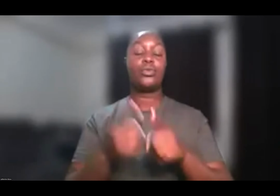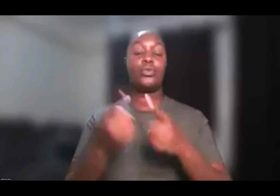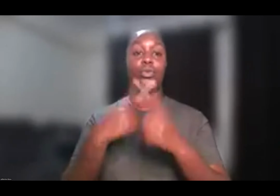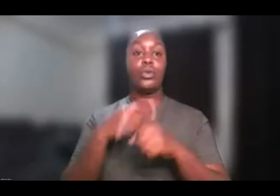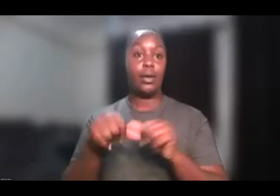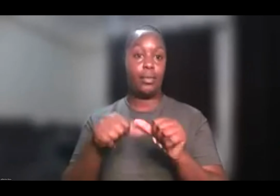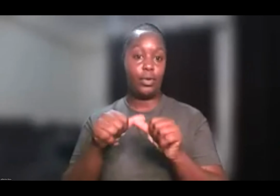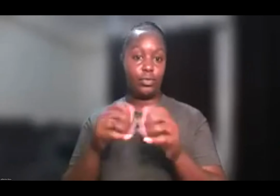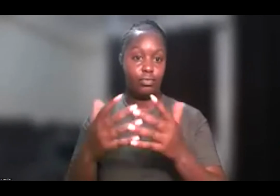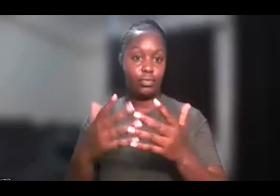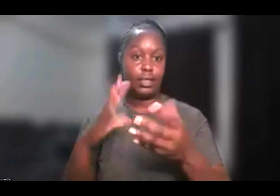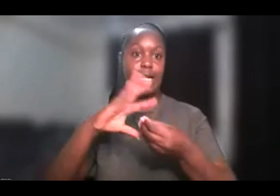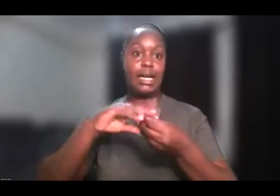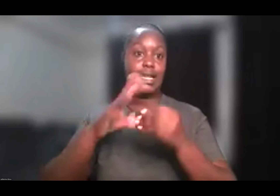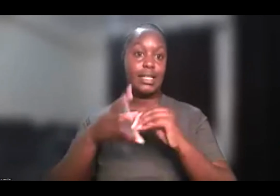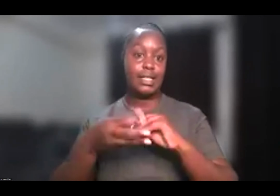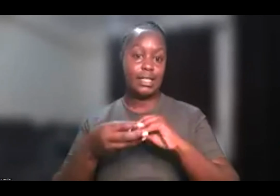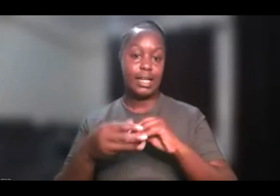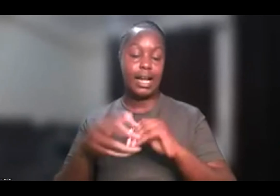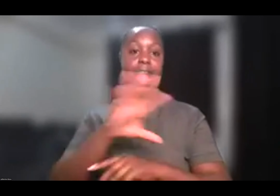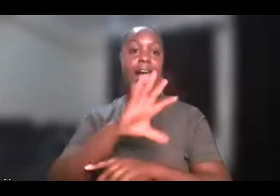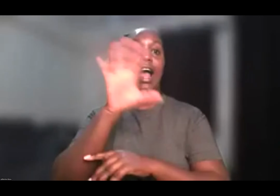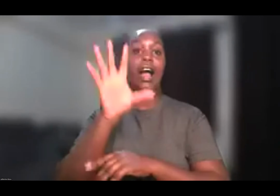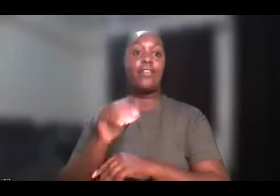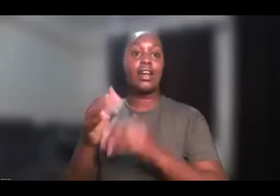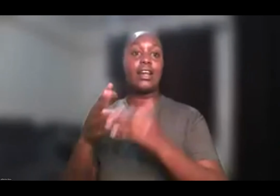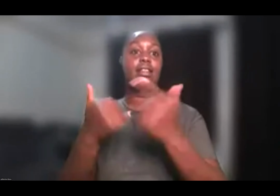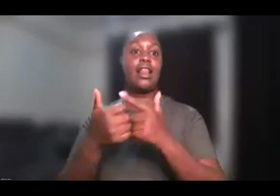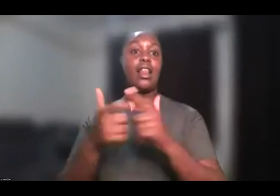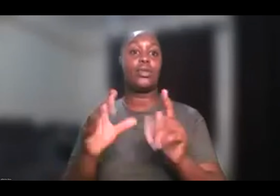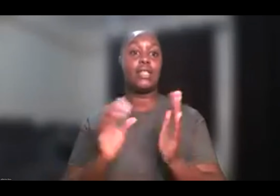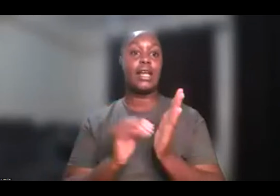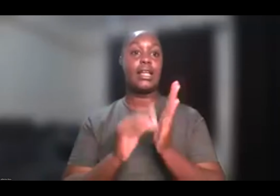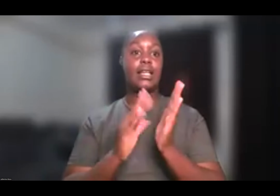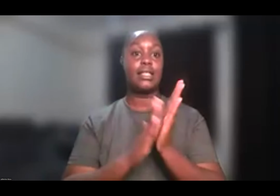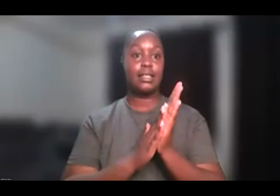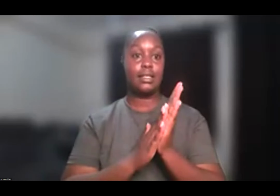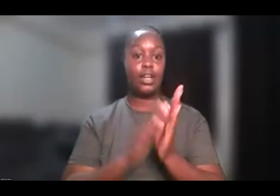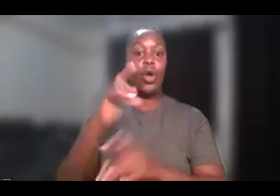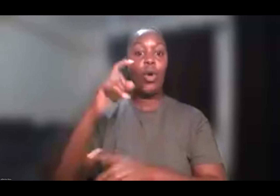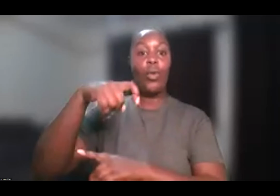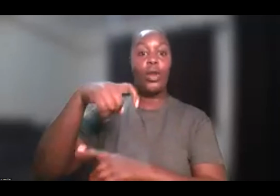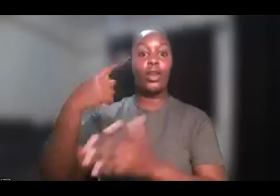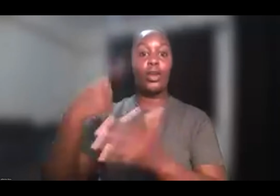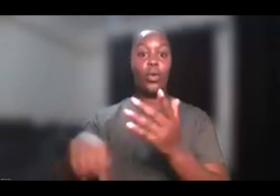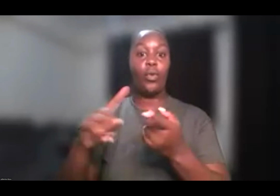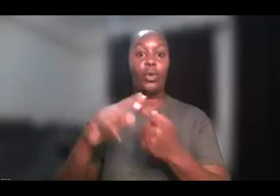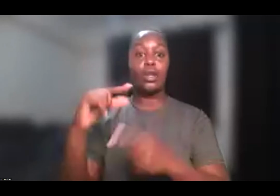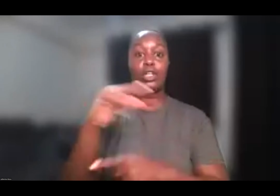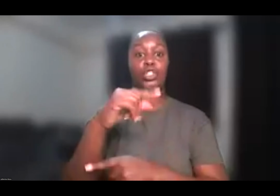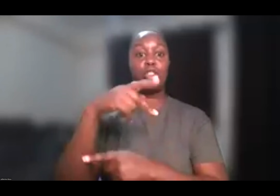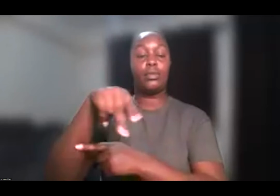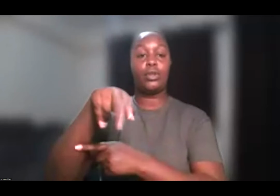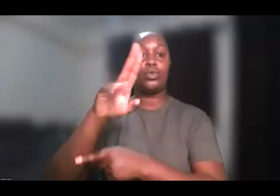creating a Africa Sign Language dataset. We need ethical governance, GPU resources for AI training,